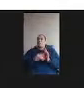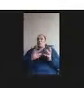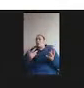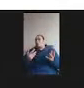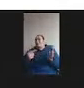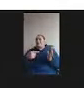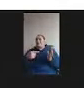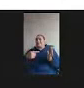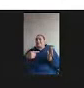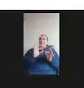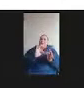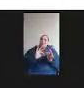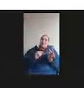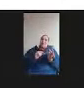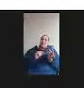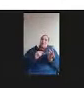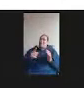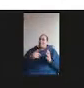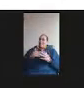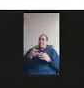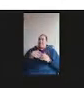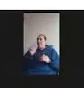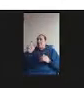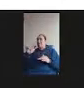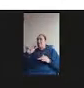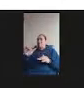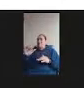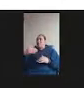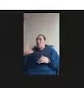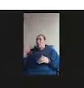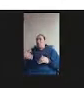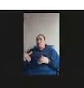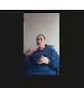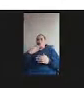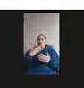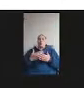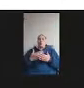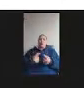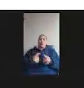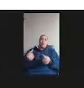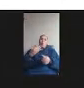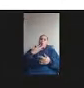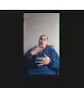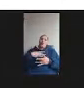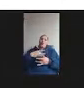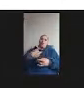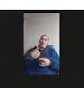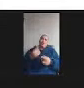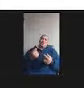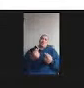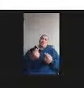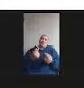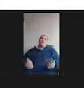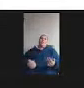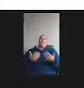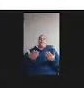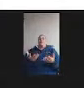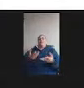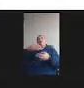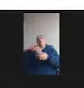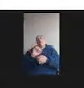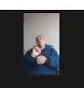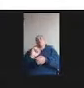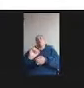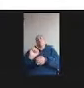specifications. Are there anybody else out there that would be interested in delivering the service within